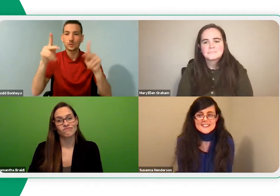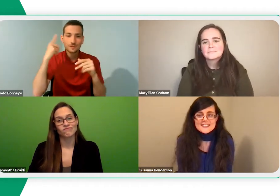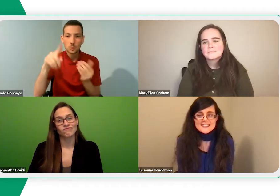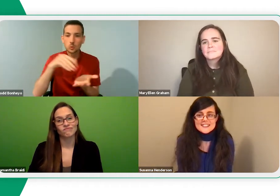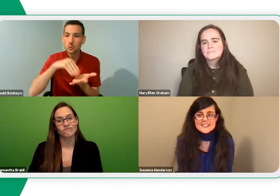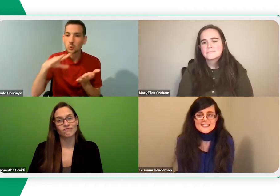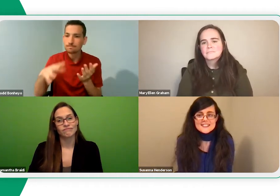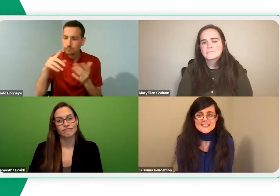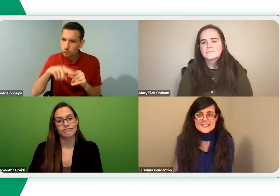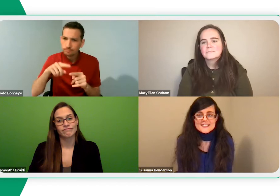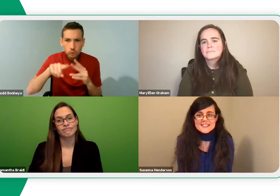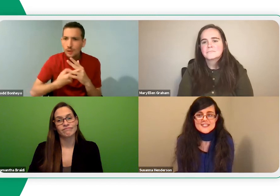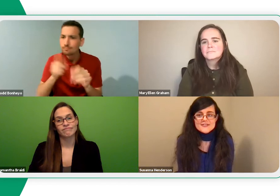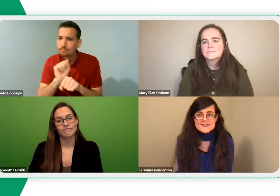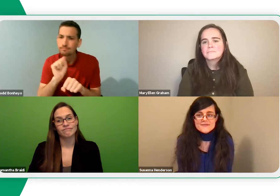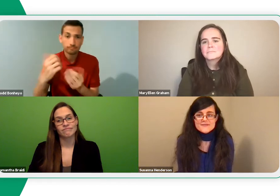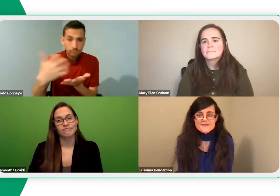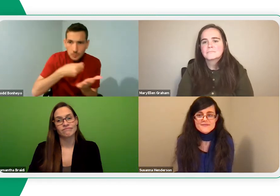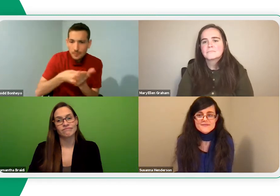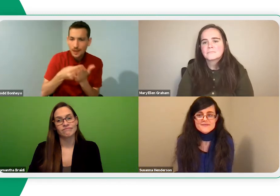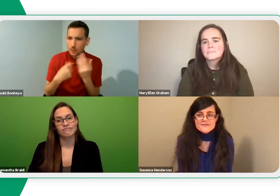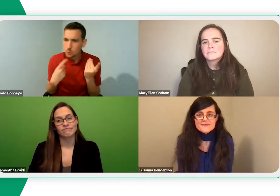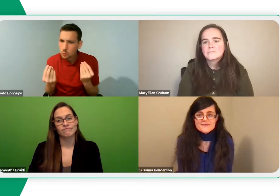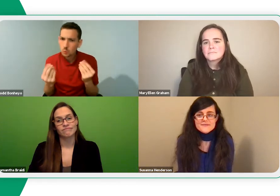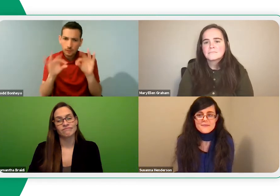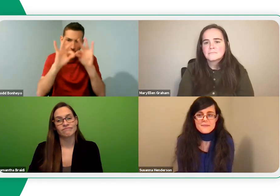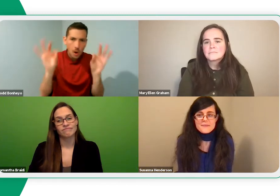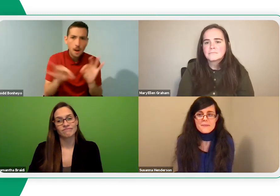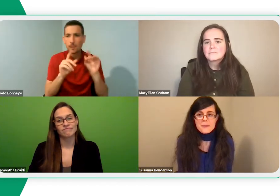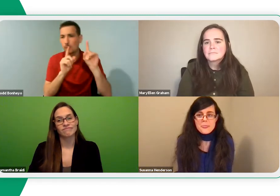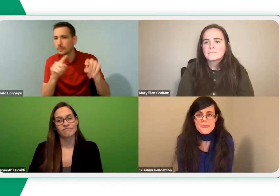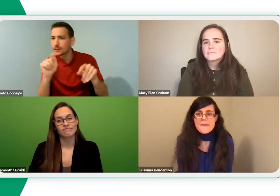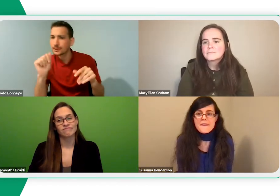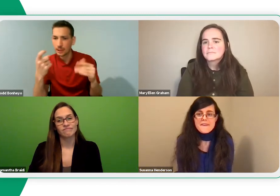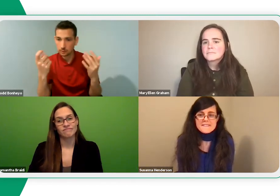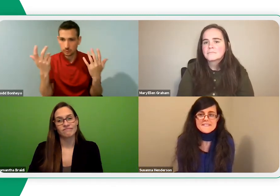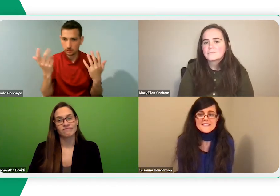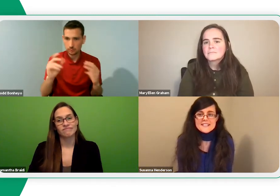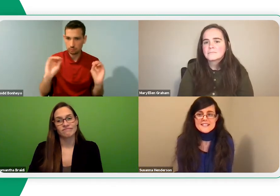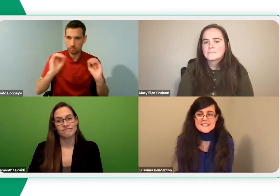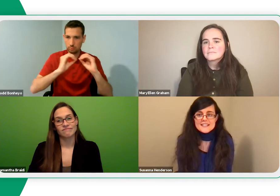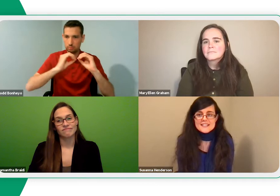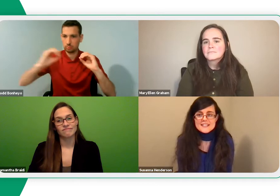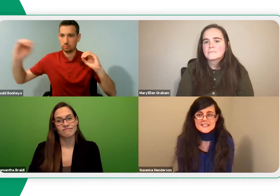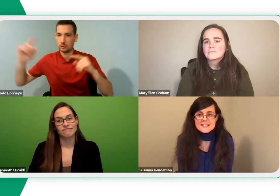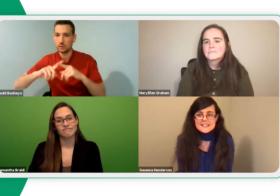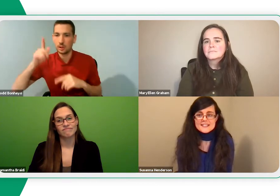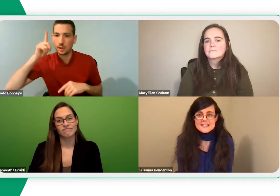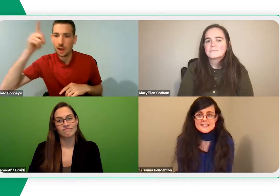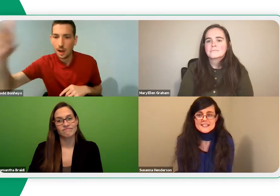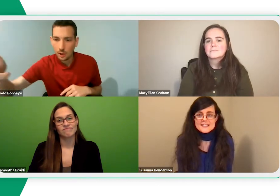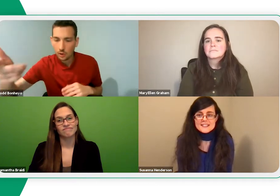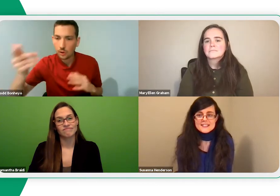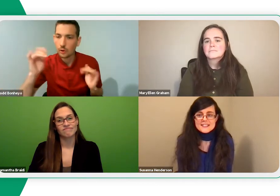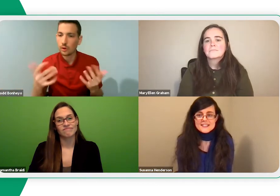Yeah. And so the job opportunities for our youth to earn money and to learn about these things, to fill out forms, to do their